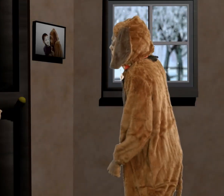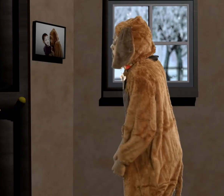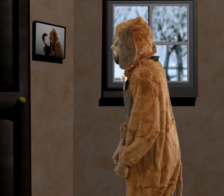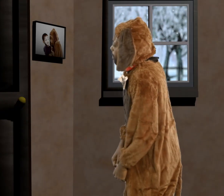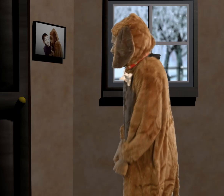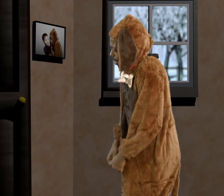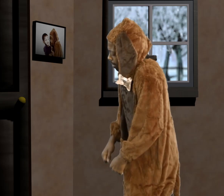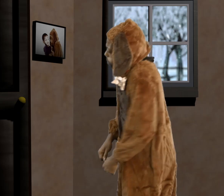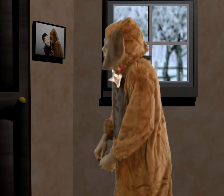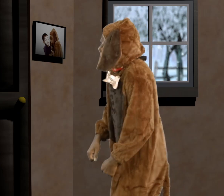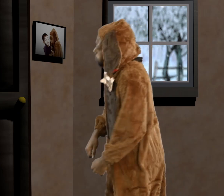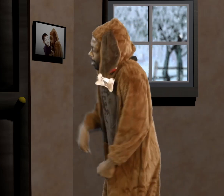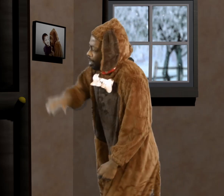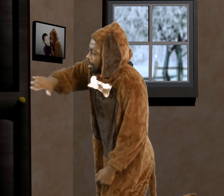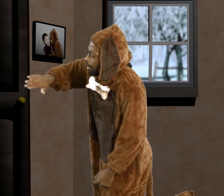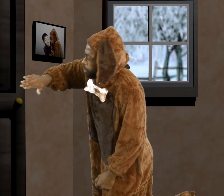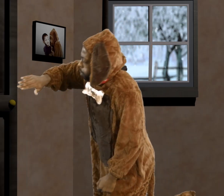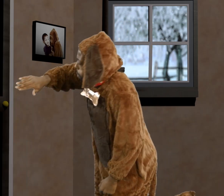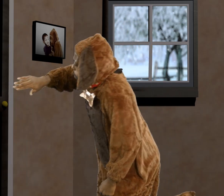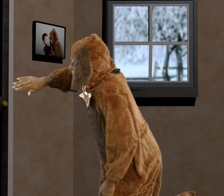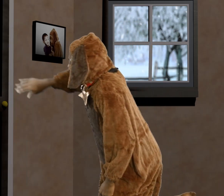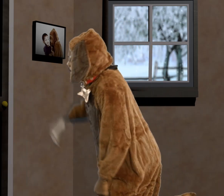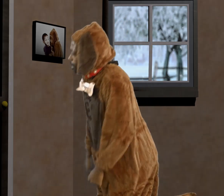Yes, it's very cold.